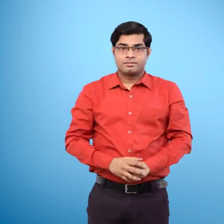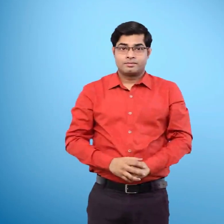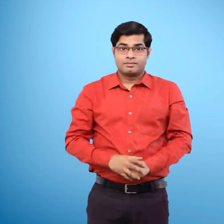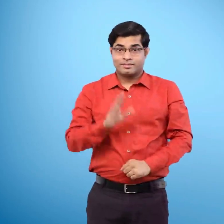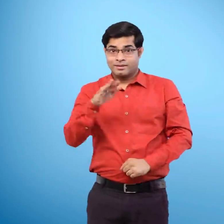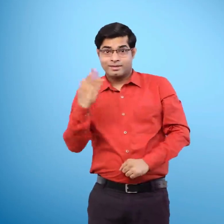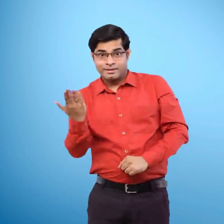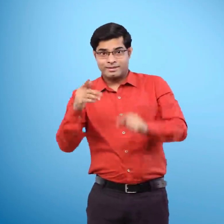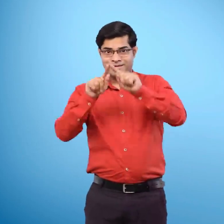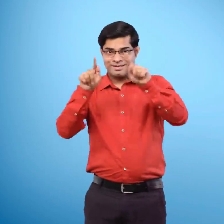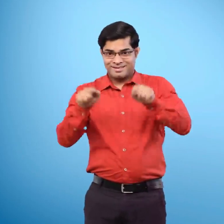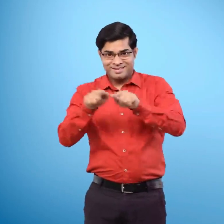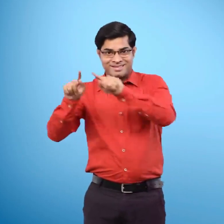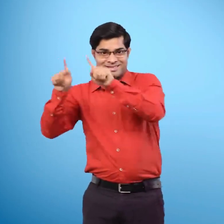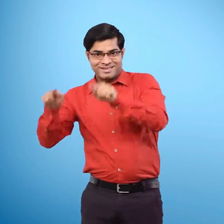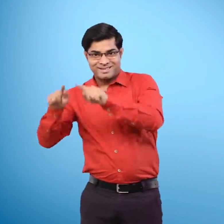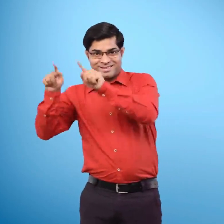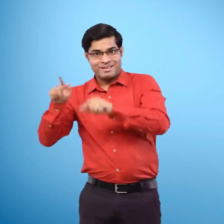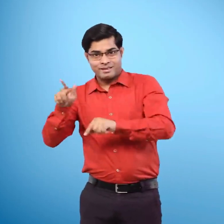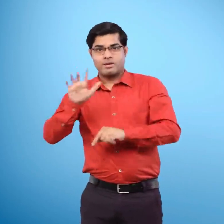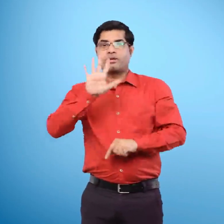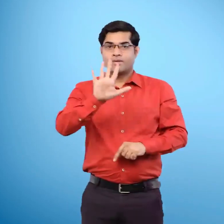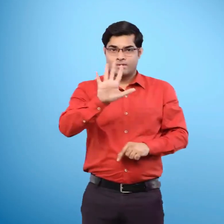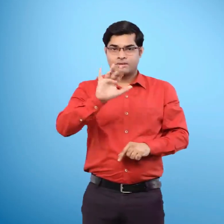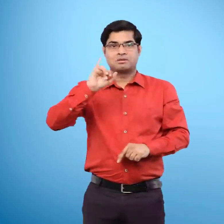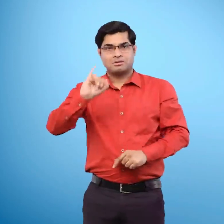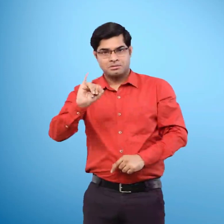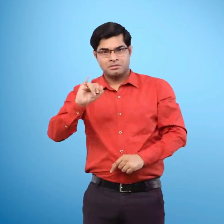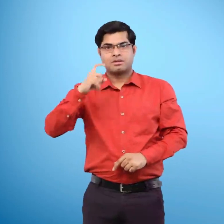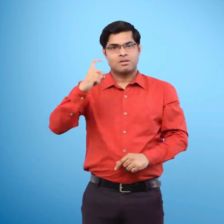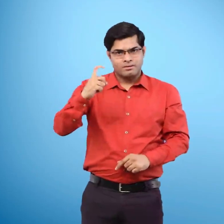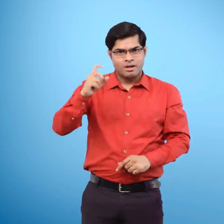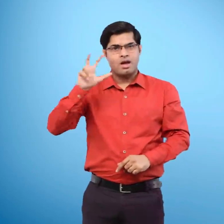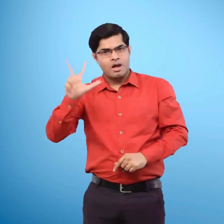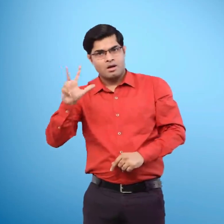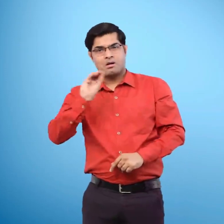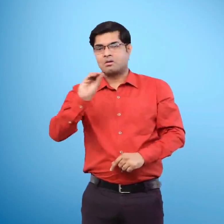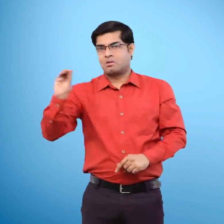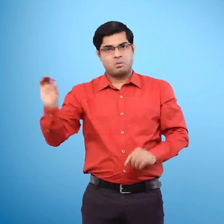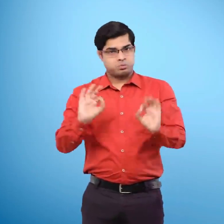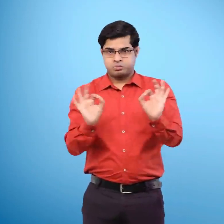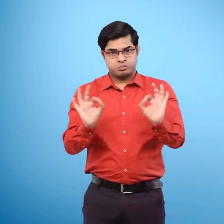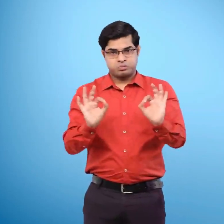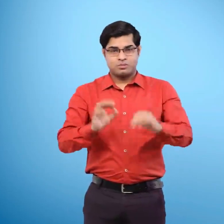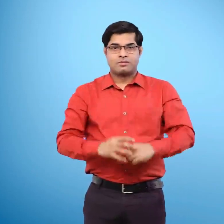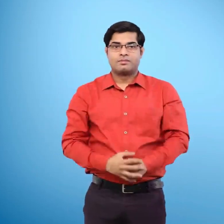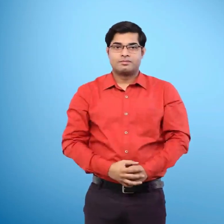side by side pointing downwards. Box 5, 6, 7 and 8 are blank